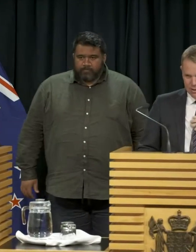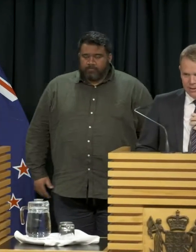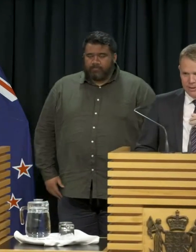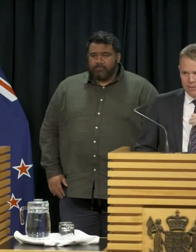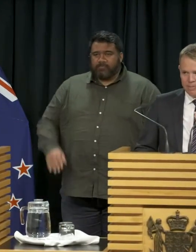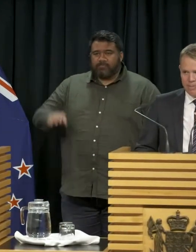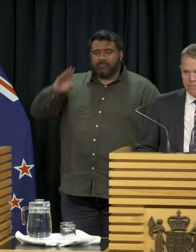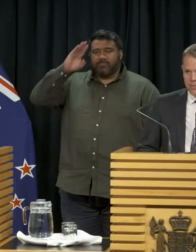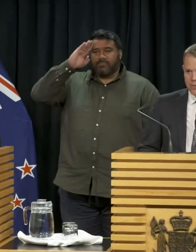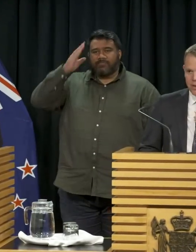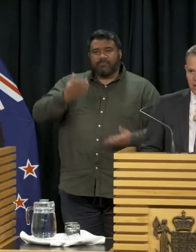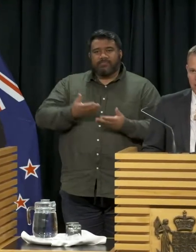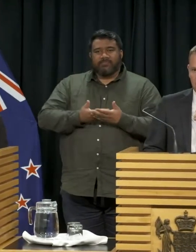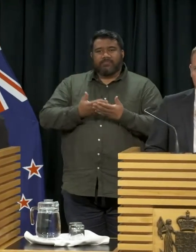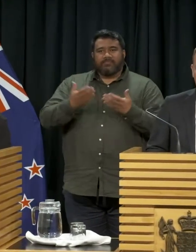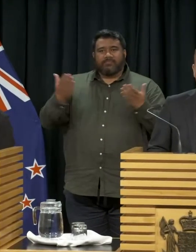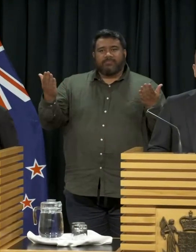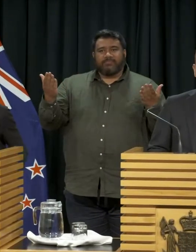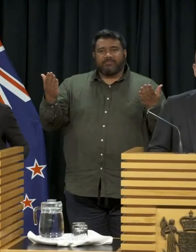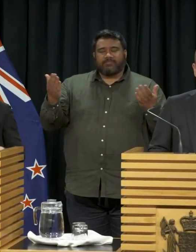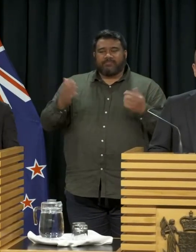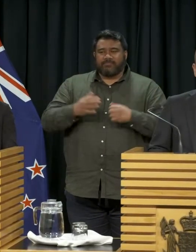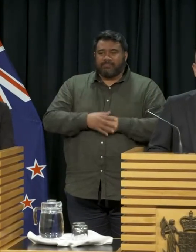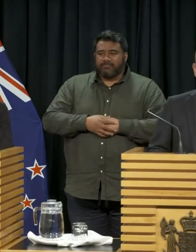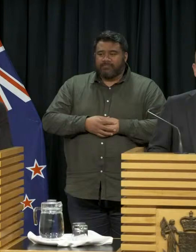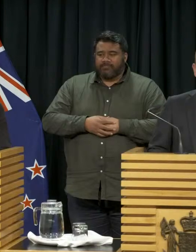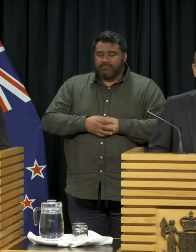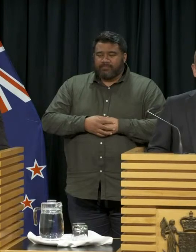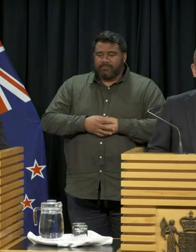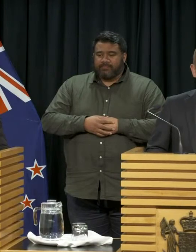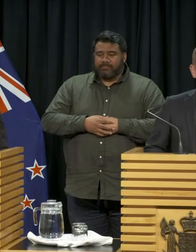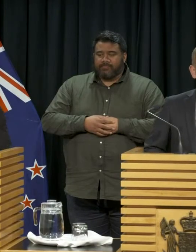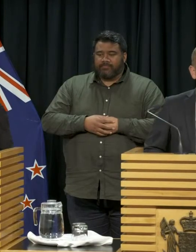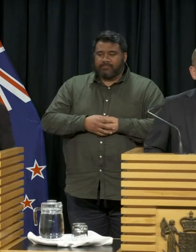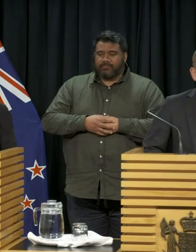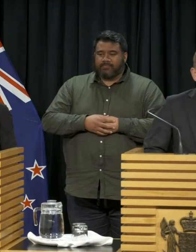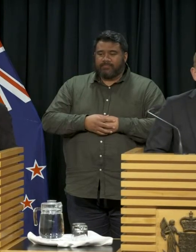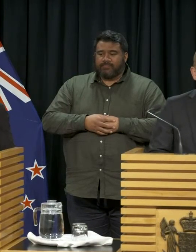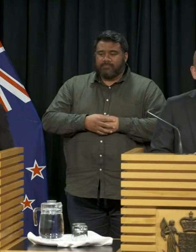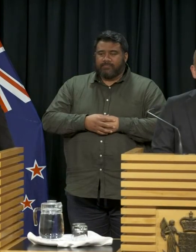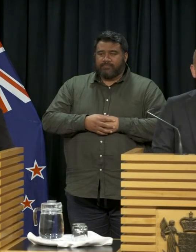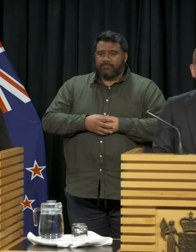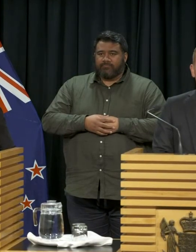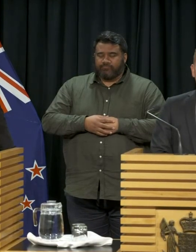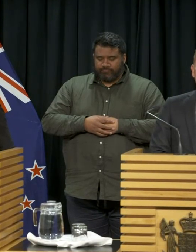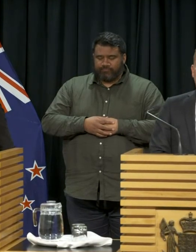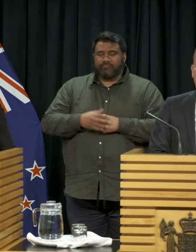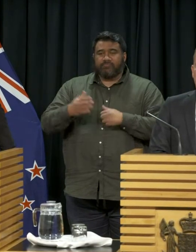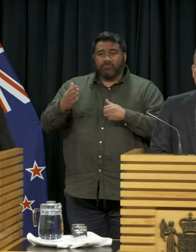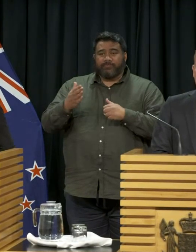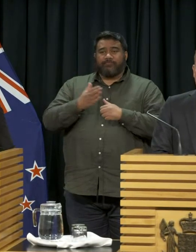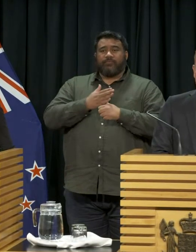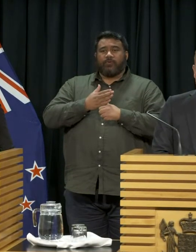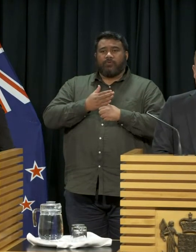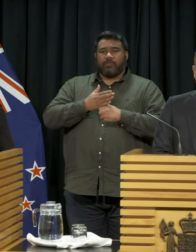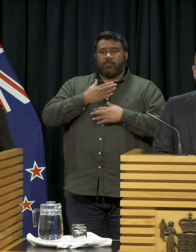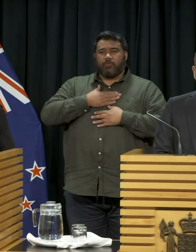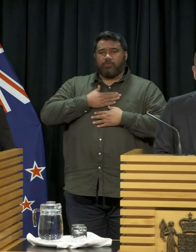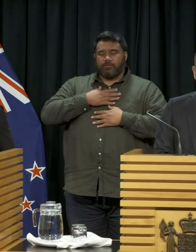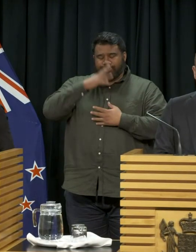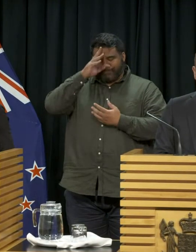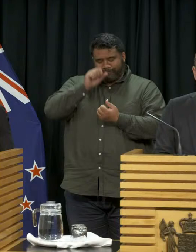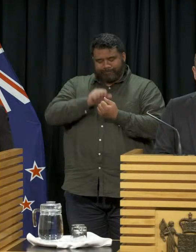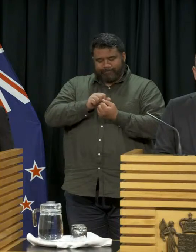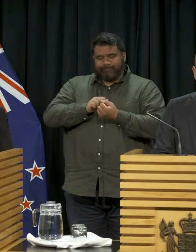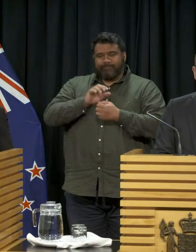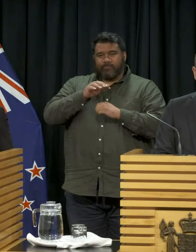Kia ora koutou katoa. Good afternoon, everyone. I want to start by acknowledging the passing of His Royal Highness